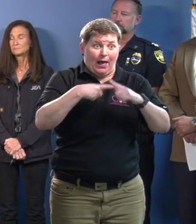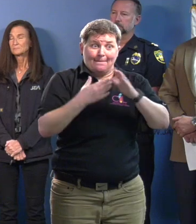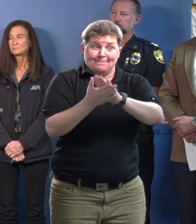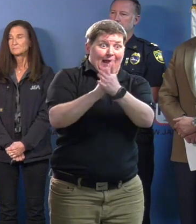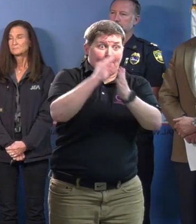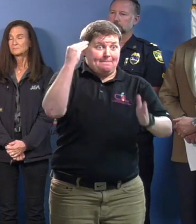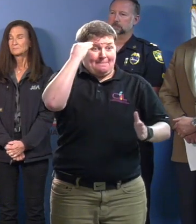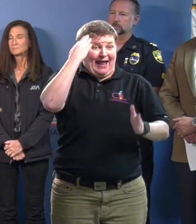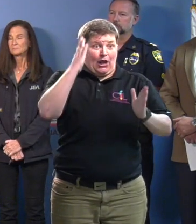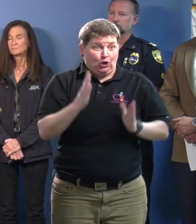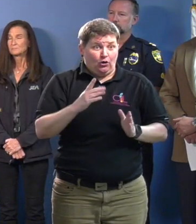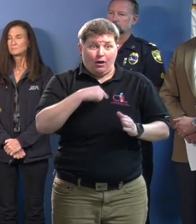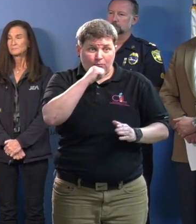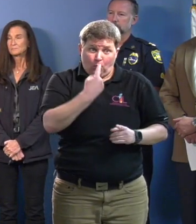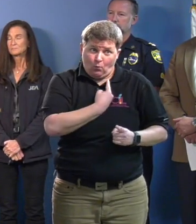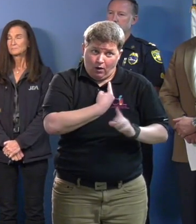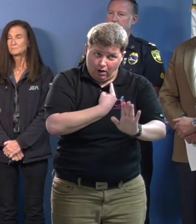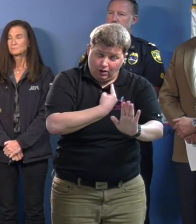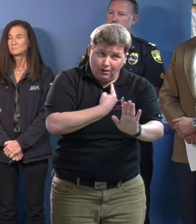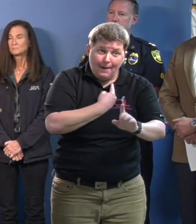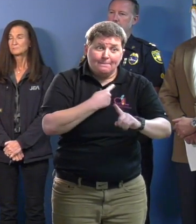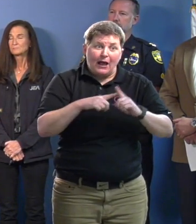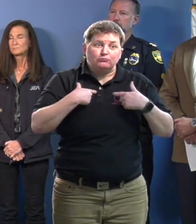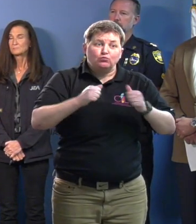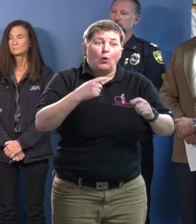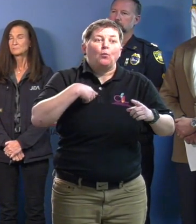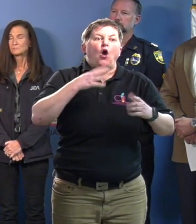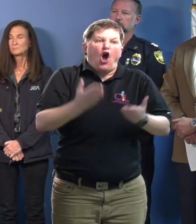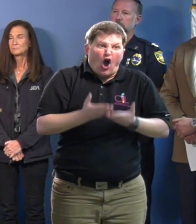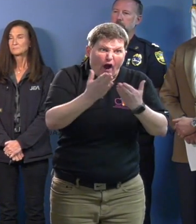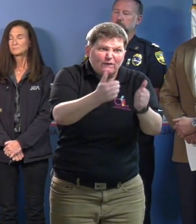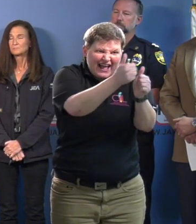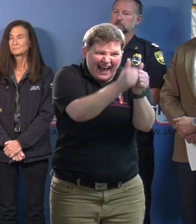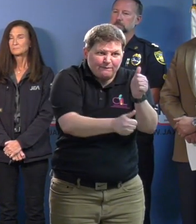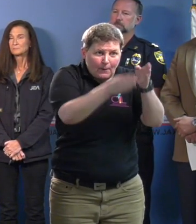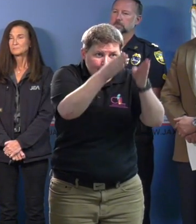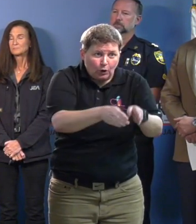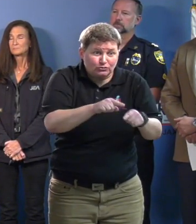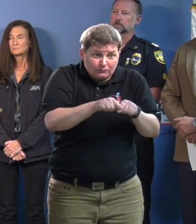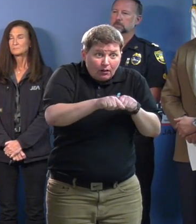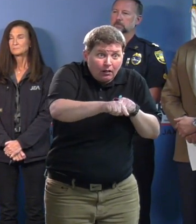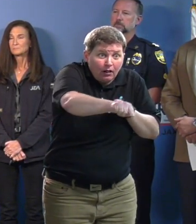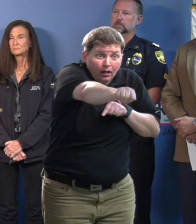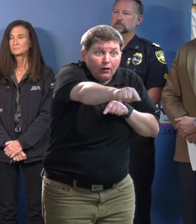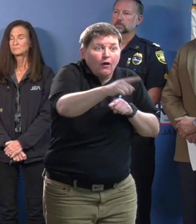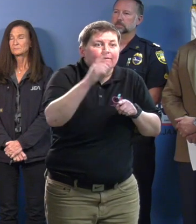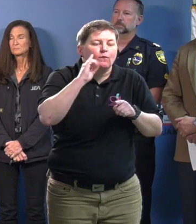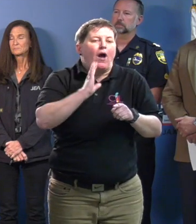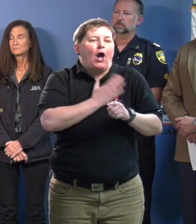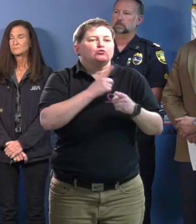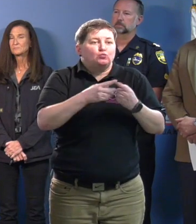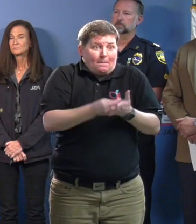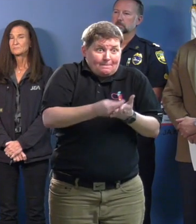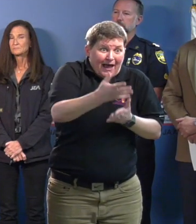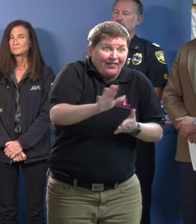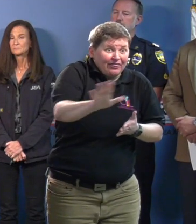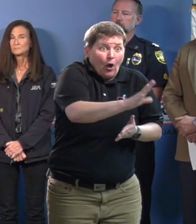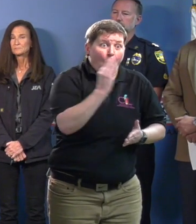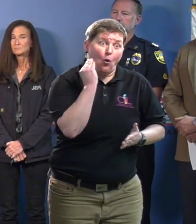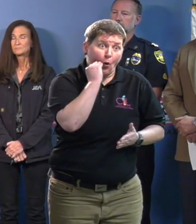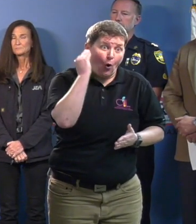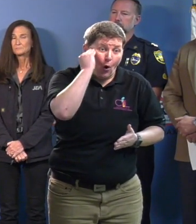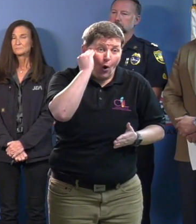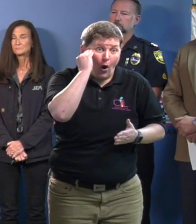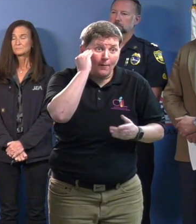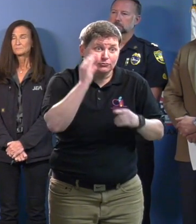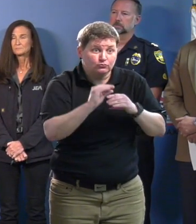we offered every single person over there an opportunity for us to buy out their homes at a pretty generous amount of money